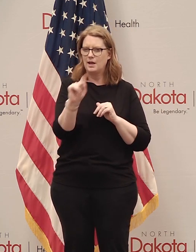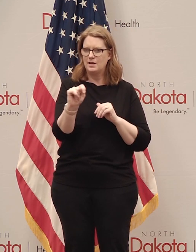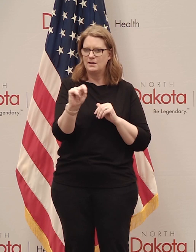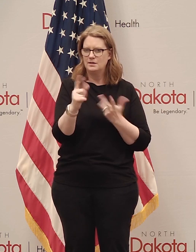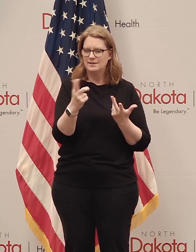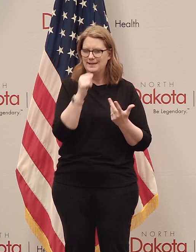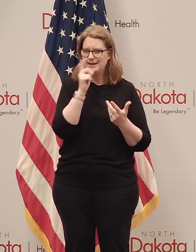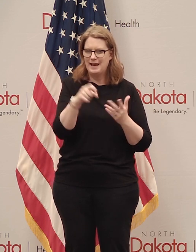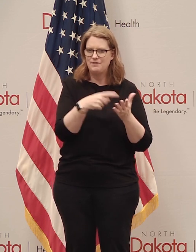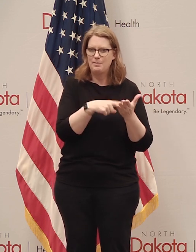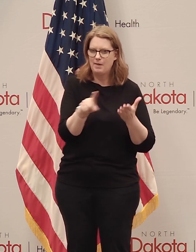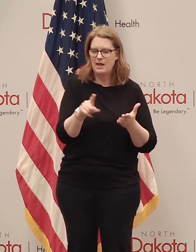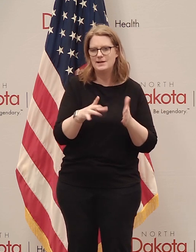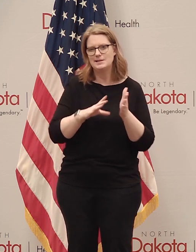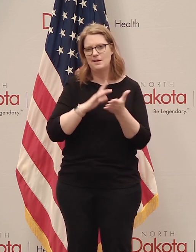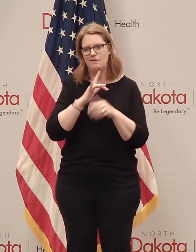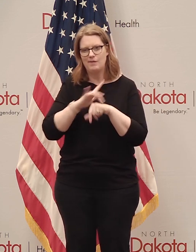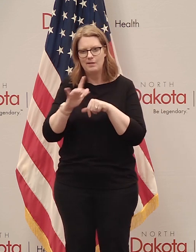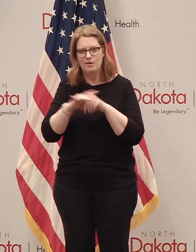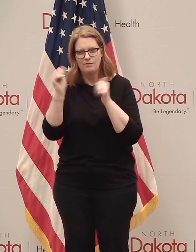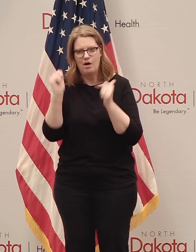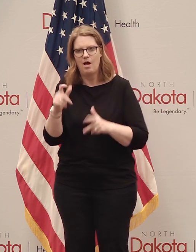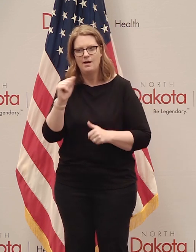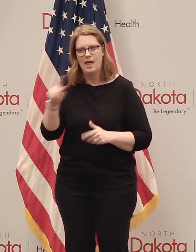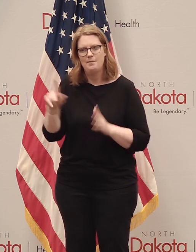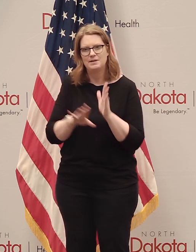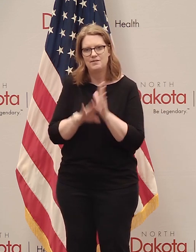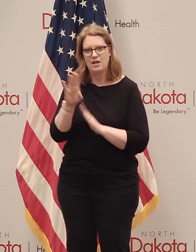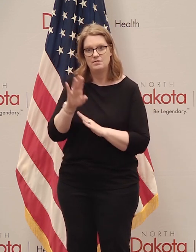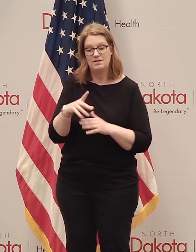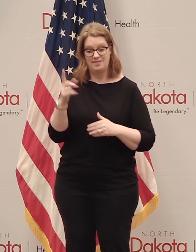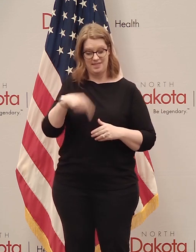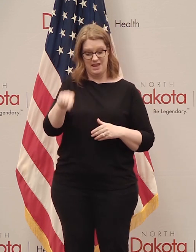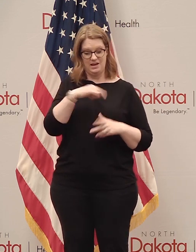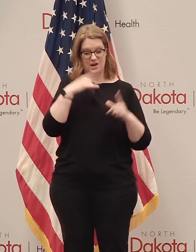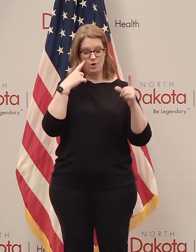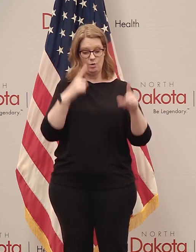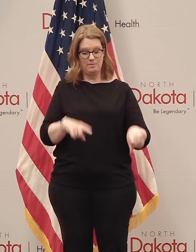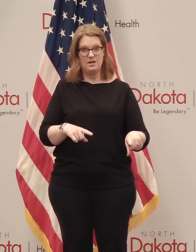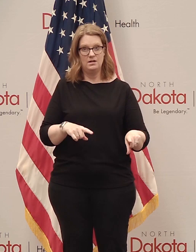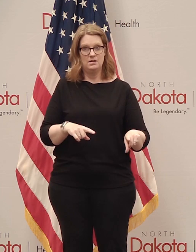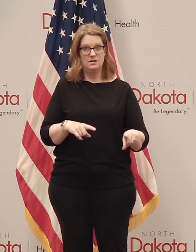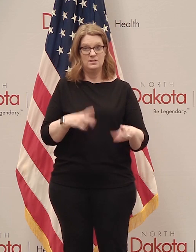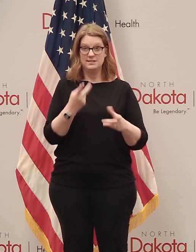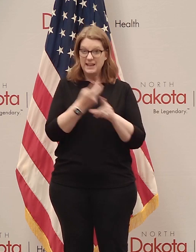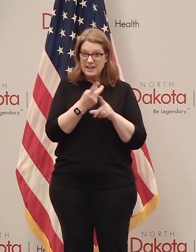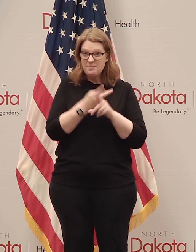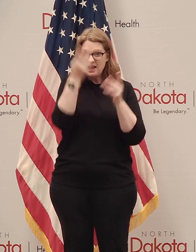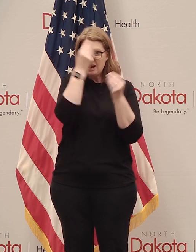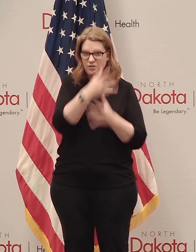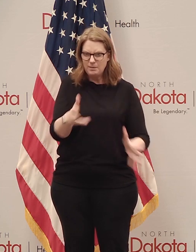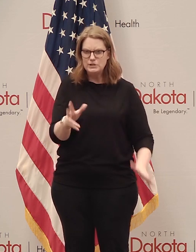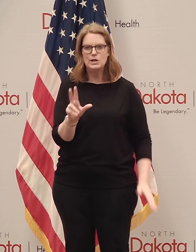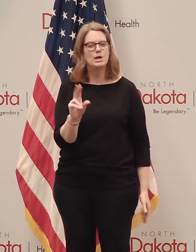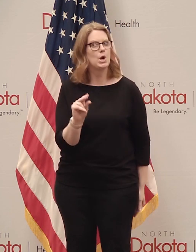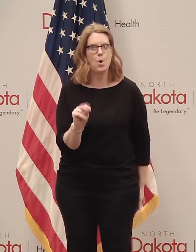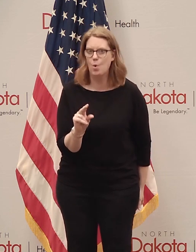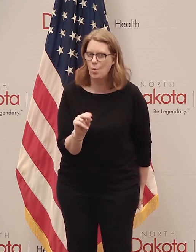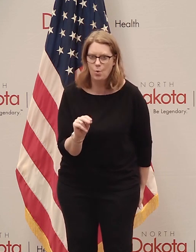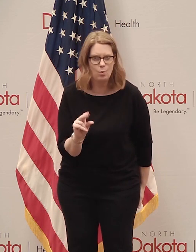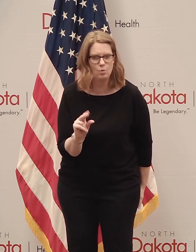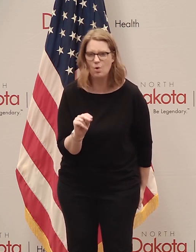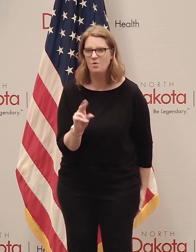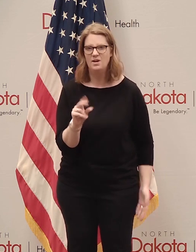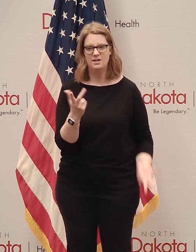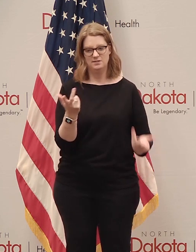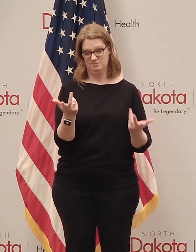all app developers. And again, as part of that agreement with Foursquare, they don't track or keep or use that. And again, there wouldn't be anything there for